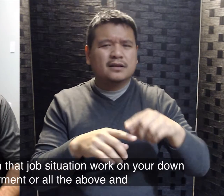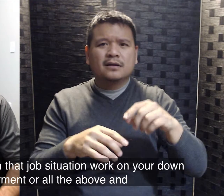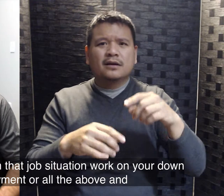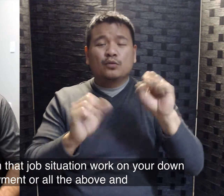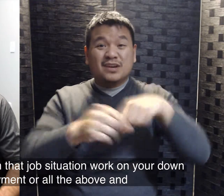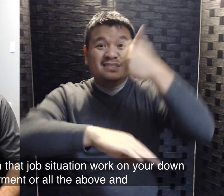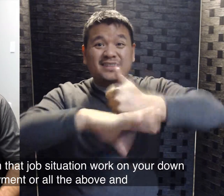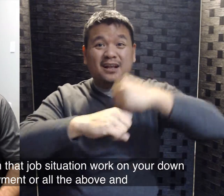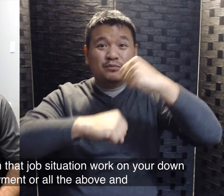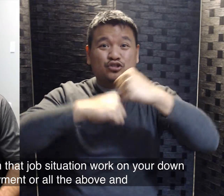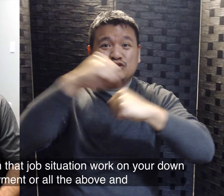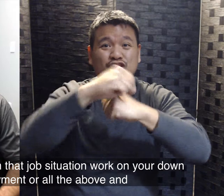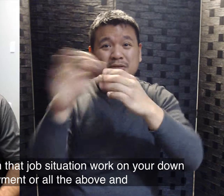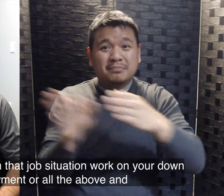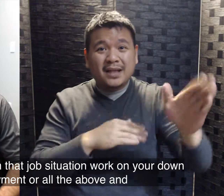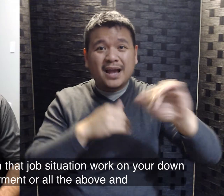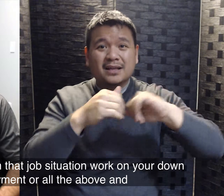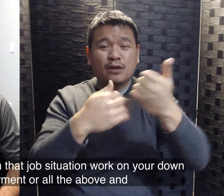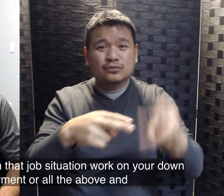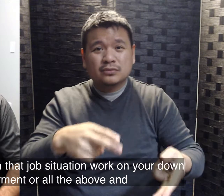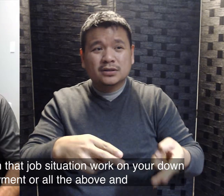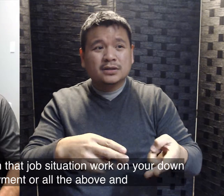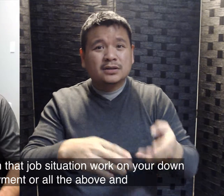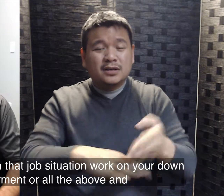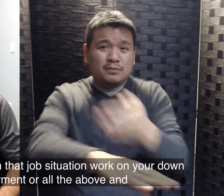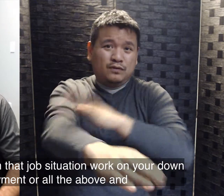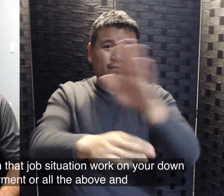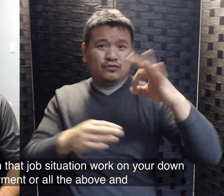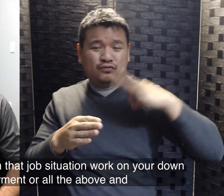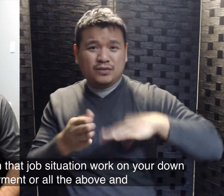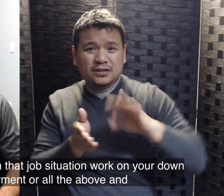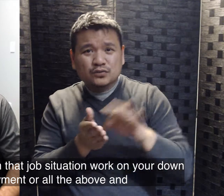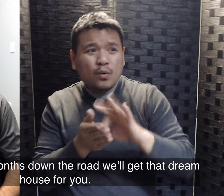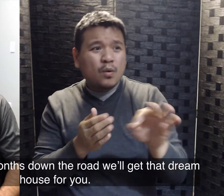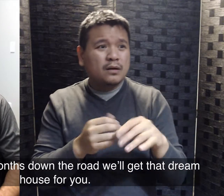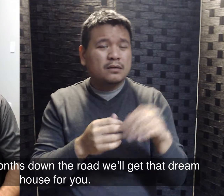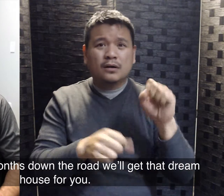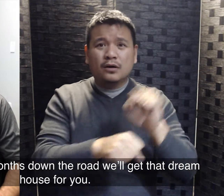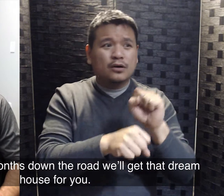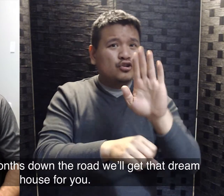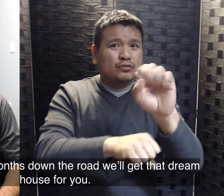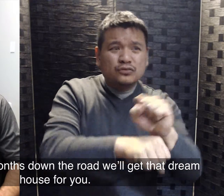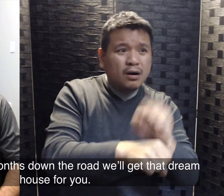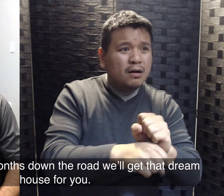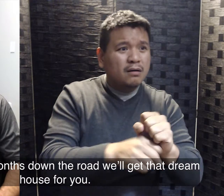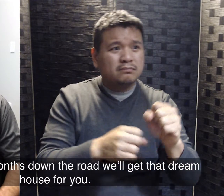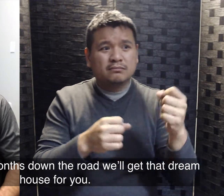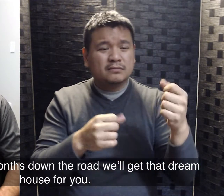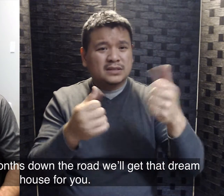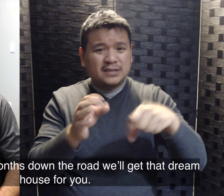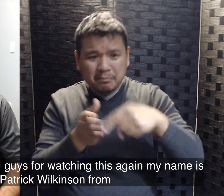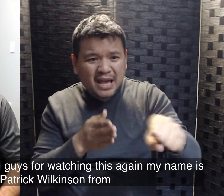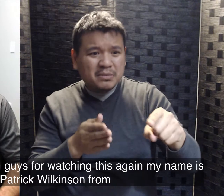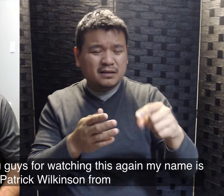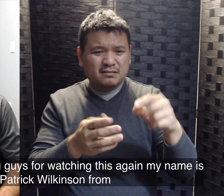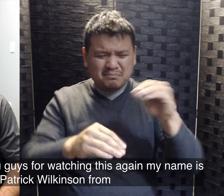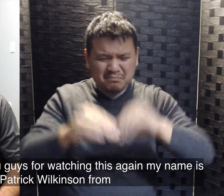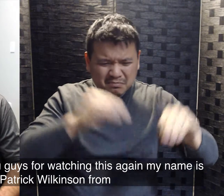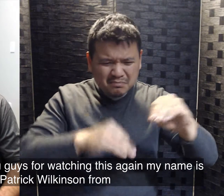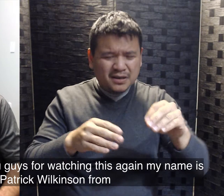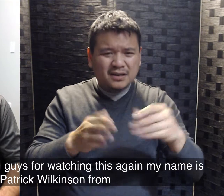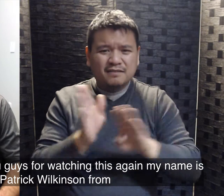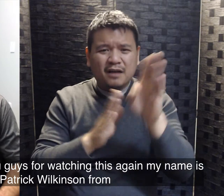credit scores, work on that job situation, work on your down payment, or all the above, and 6 months to 12 months down the road, get that dream house for you.